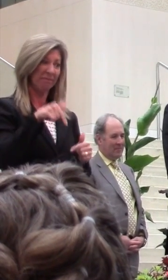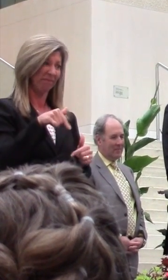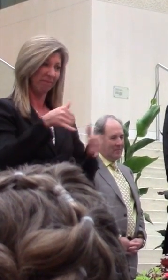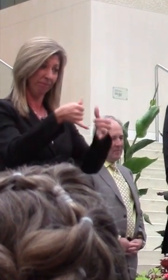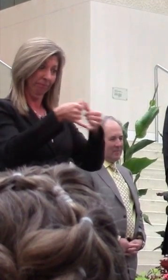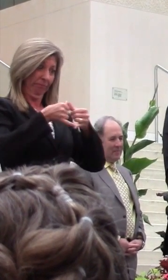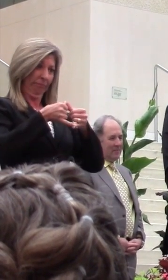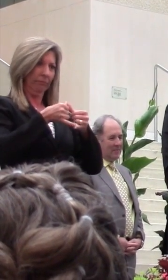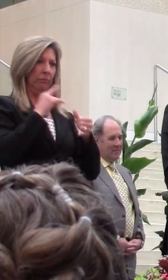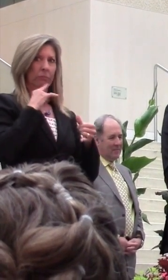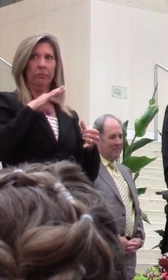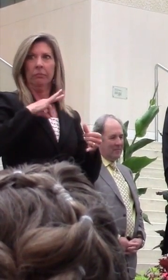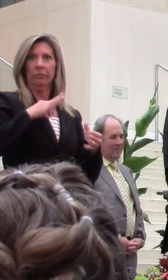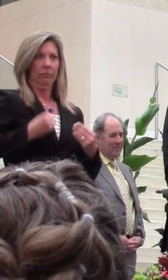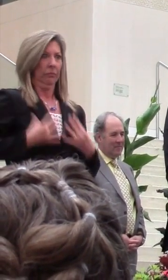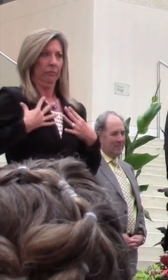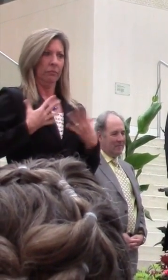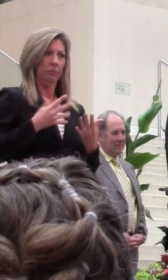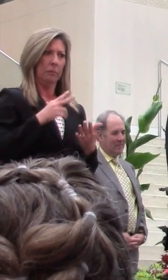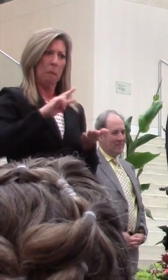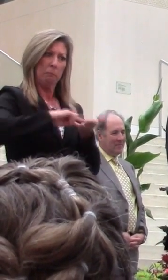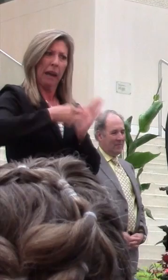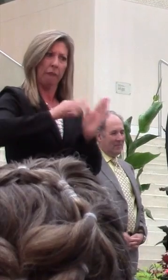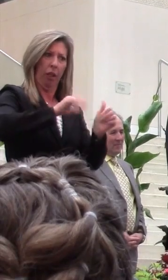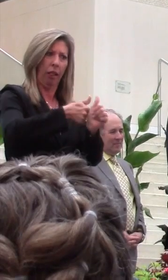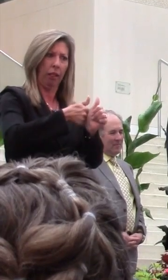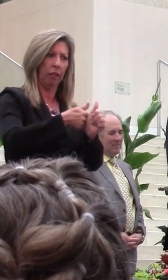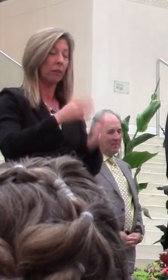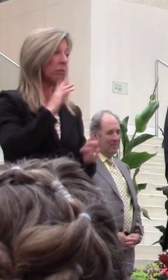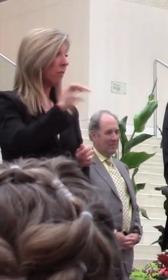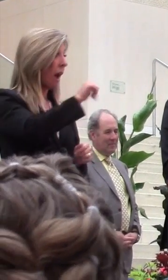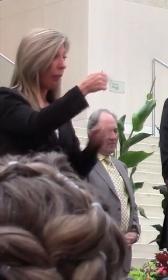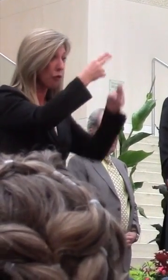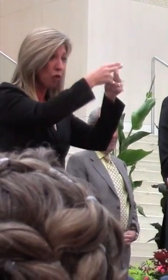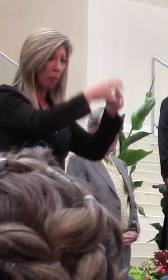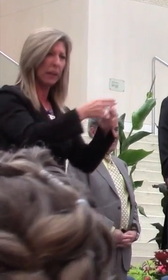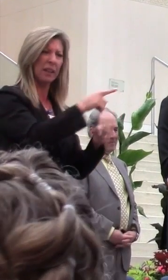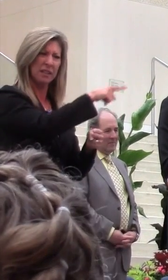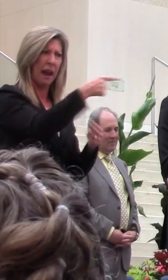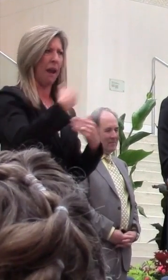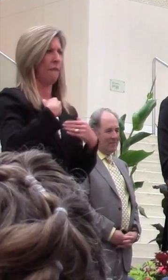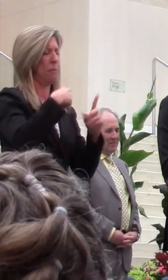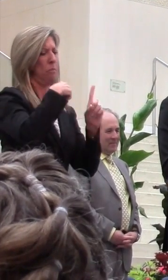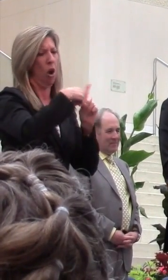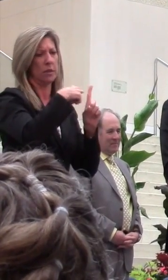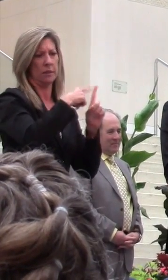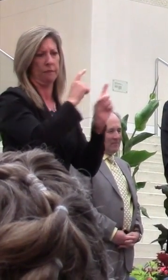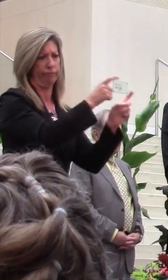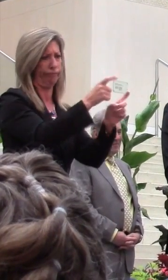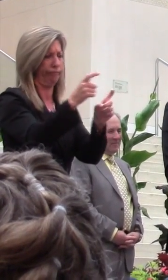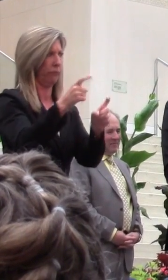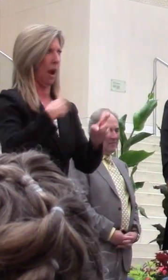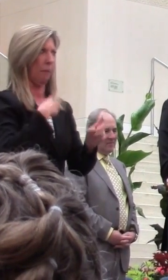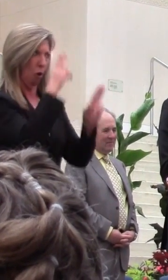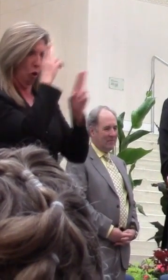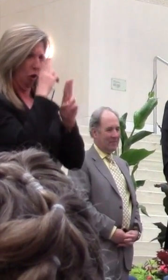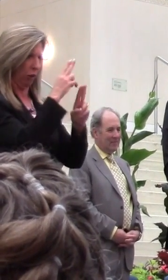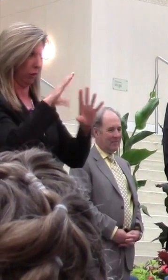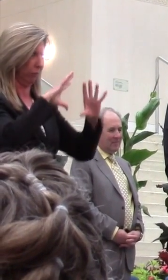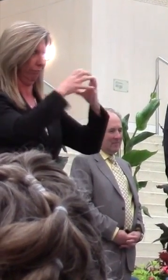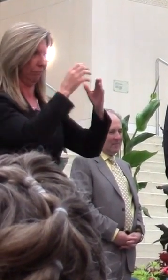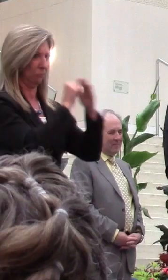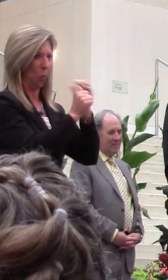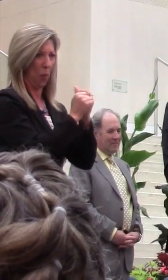meaningful. Because first, the other nominees make such positive contributions, and I'm honored to have been nominated with them. But